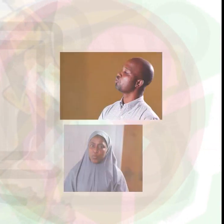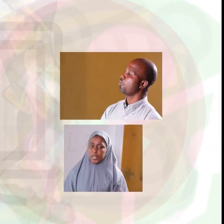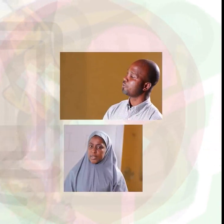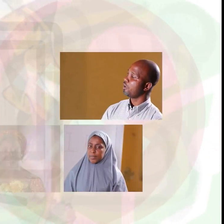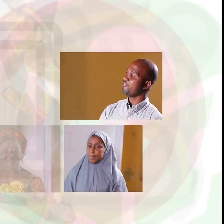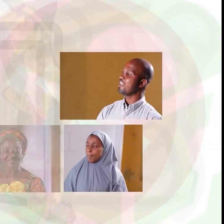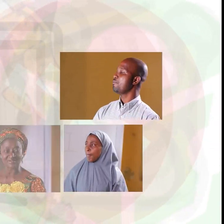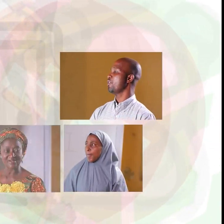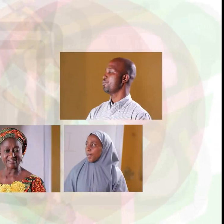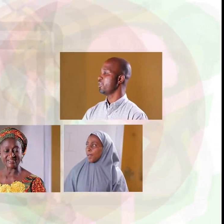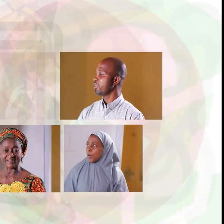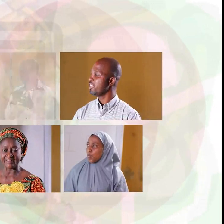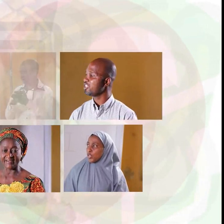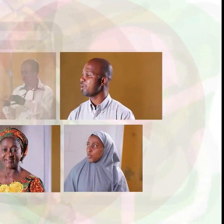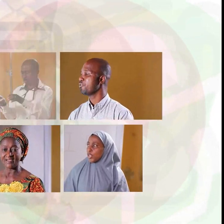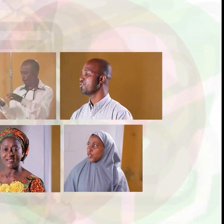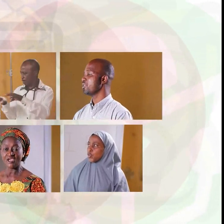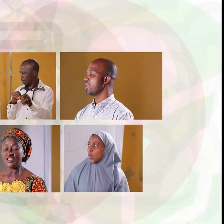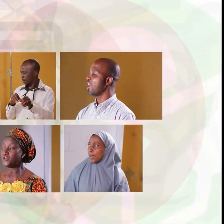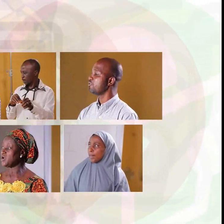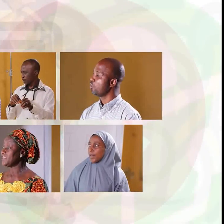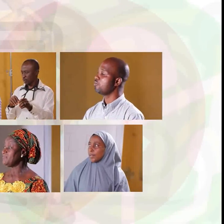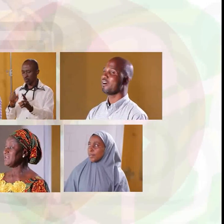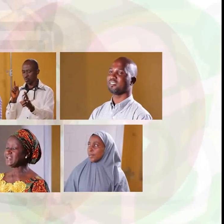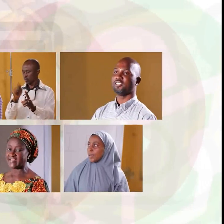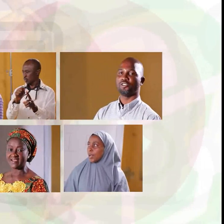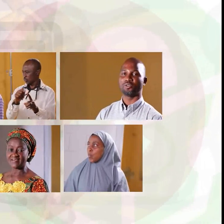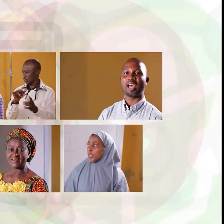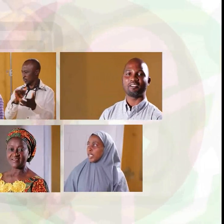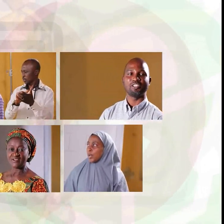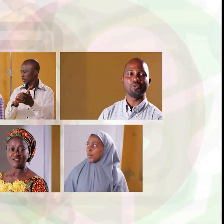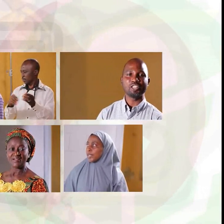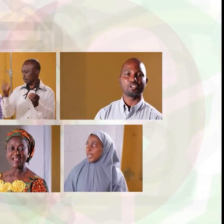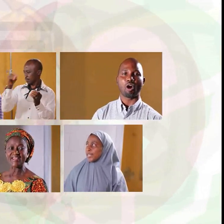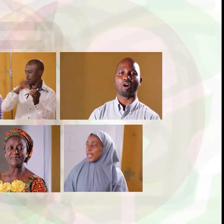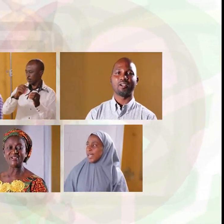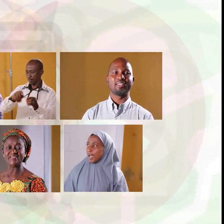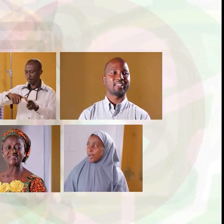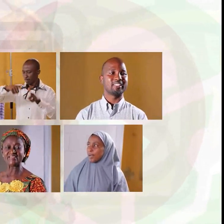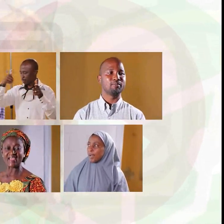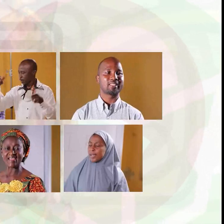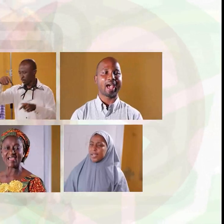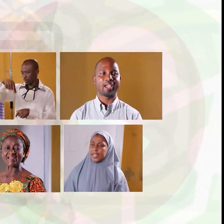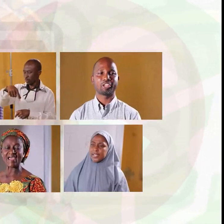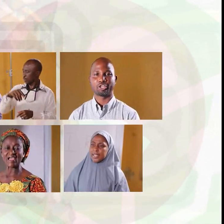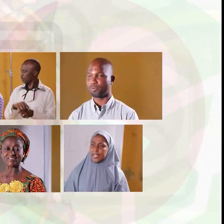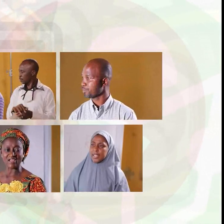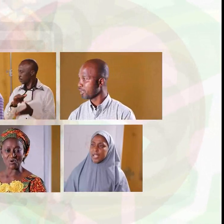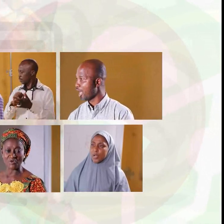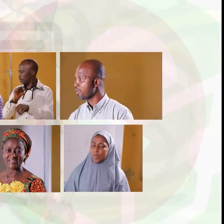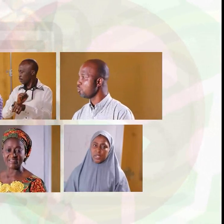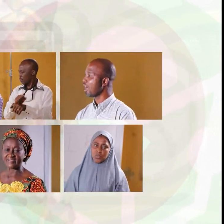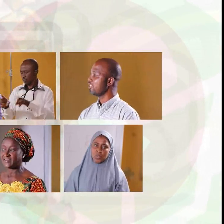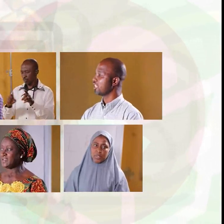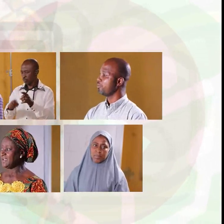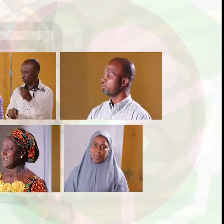to the next point. We should ensure whatever we say is clear. That means work is being